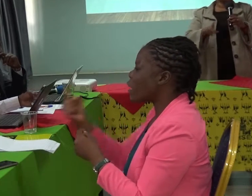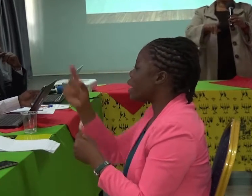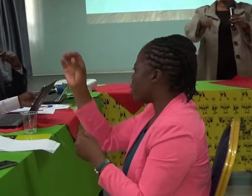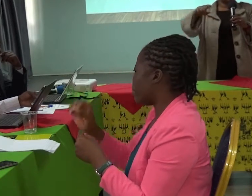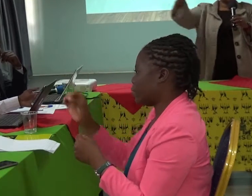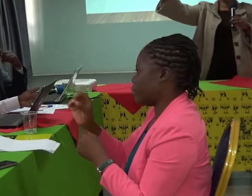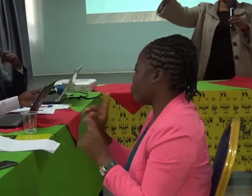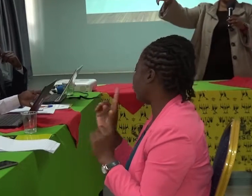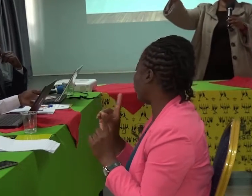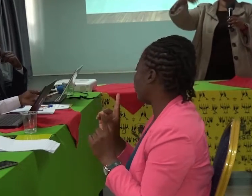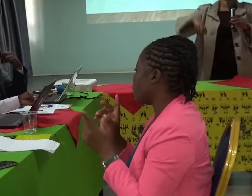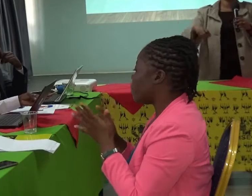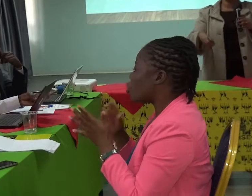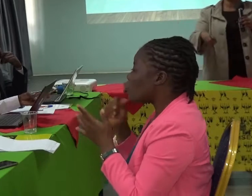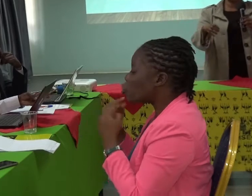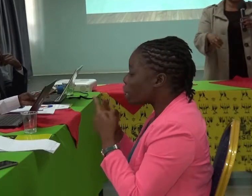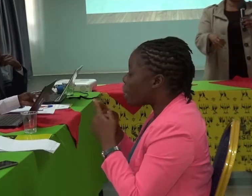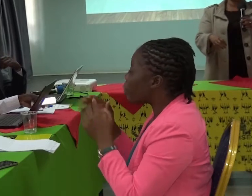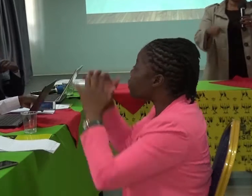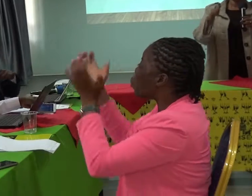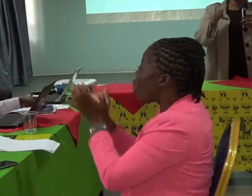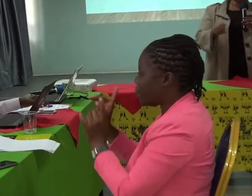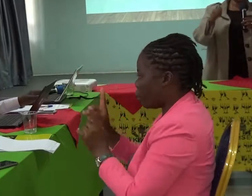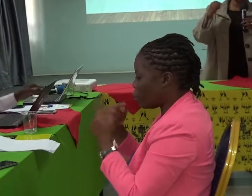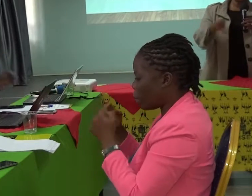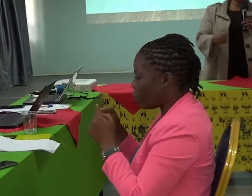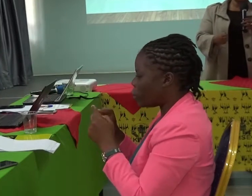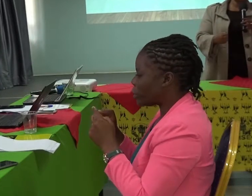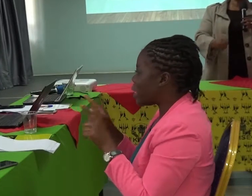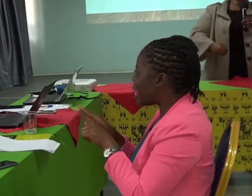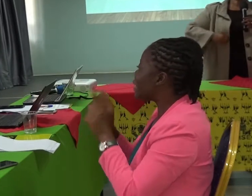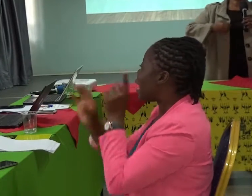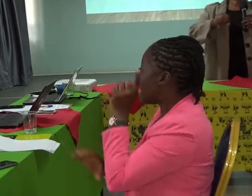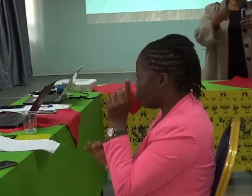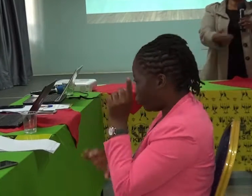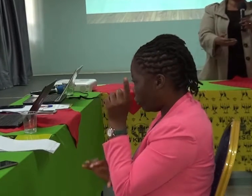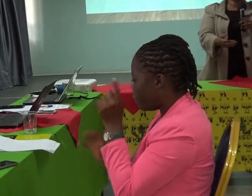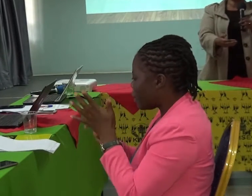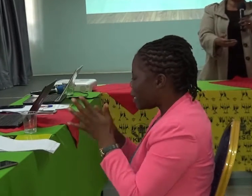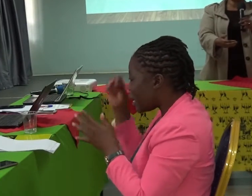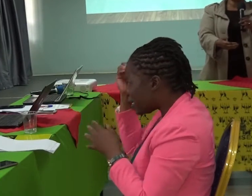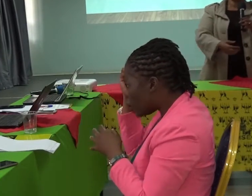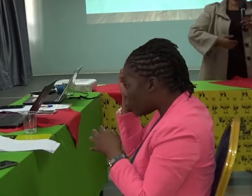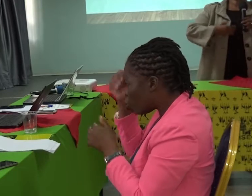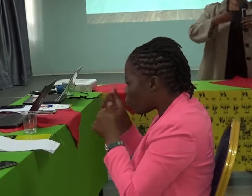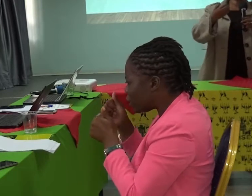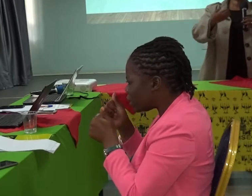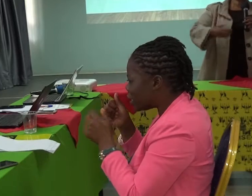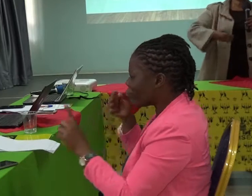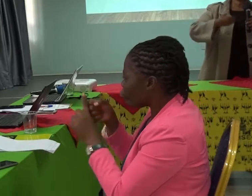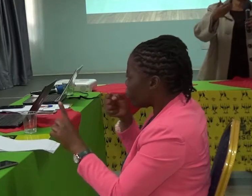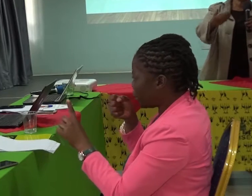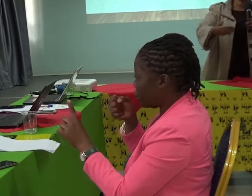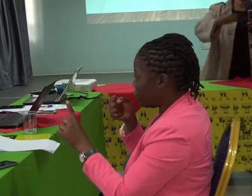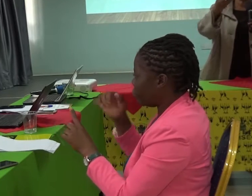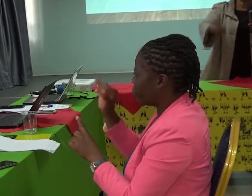country, not the trend of the world of what we want as a country. Education that is empowering so that you can tap into your full potential and so that you can